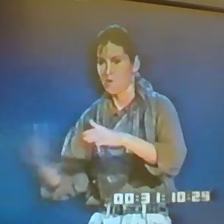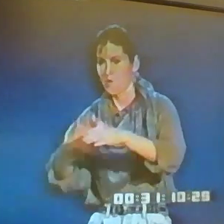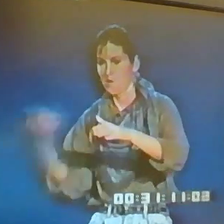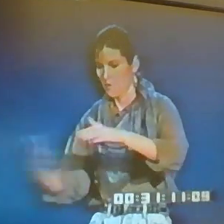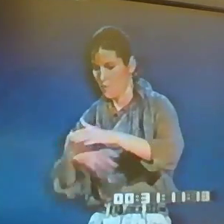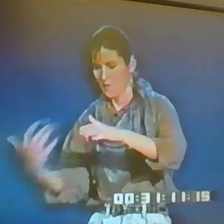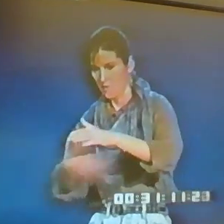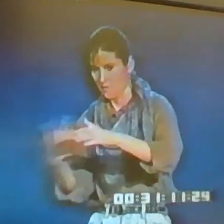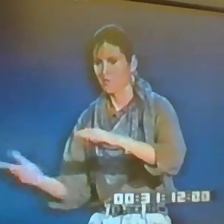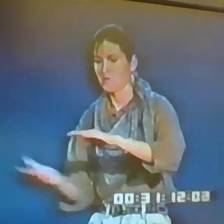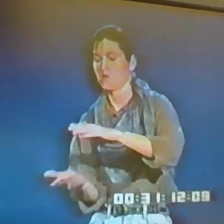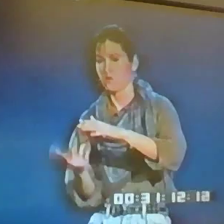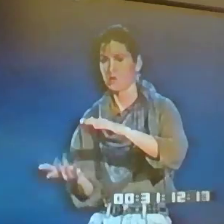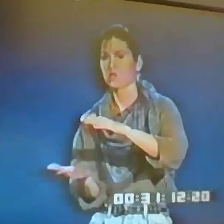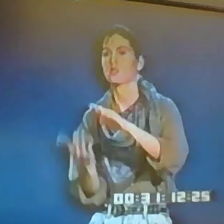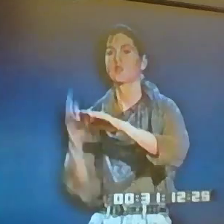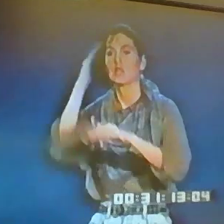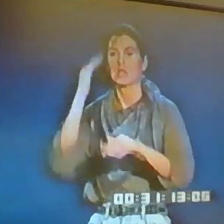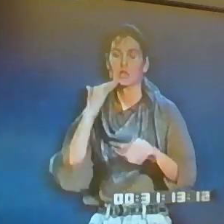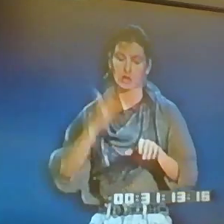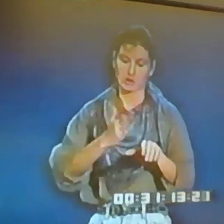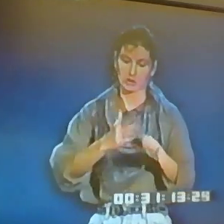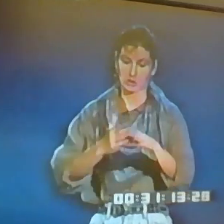Now, to prepare the fish,